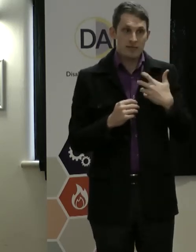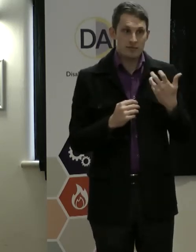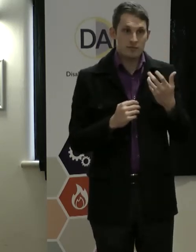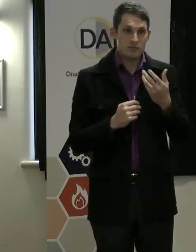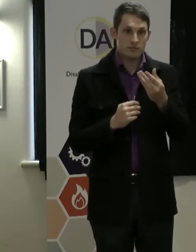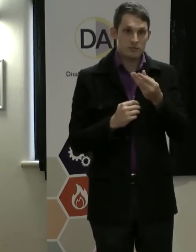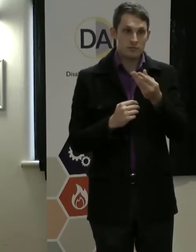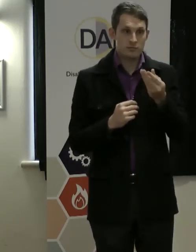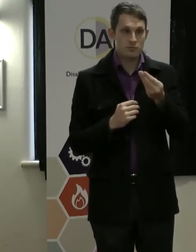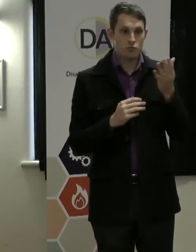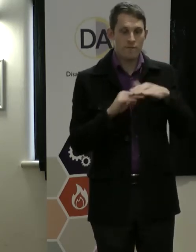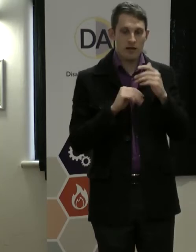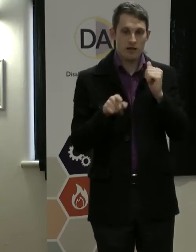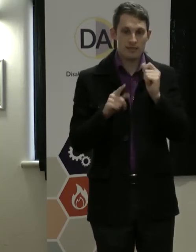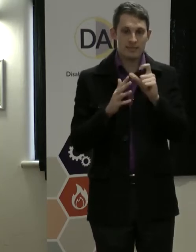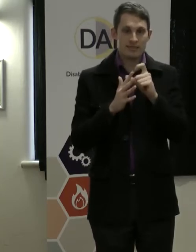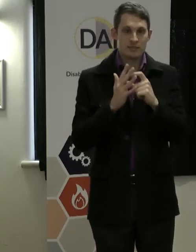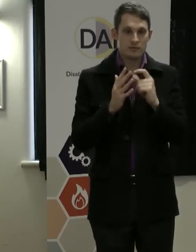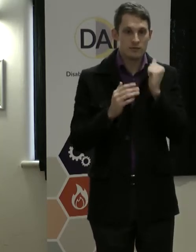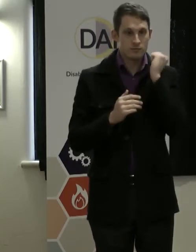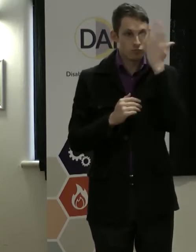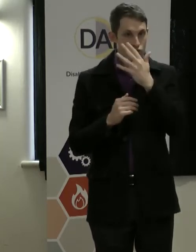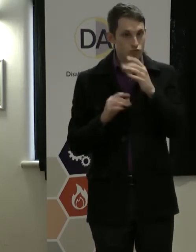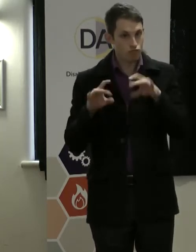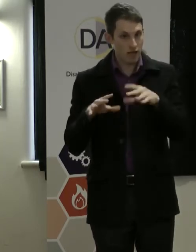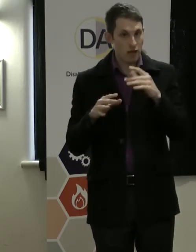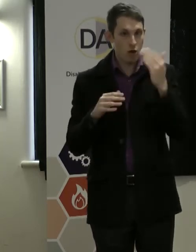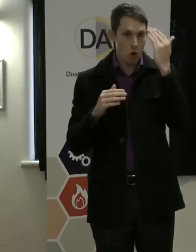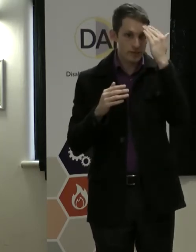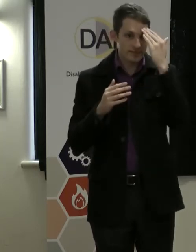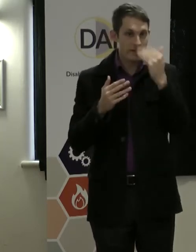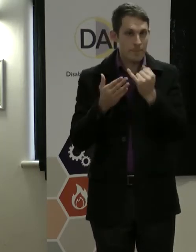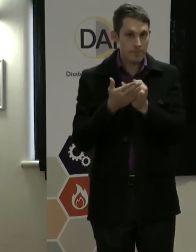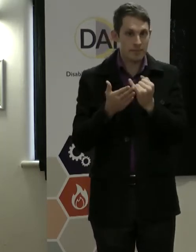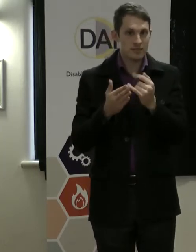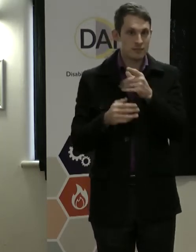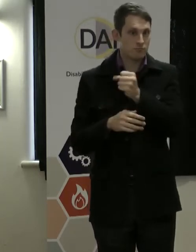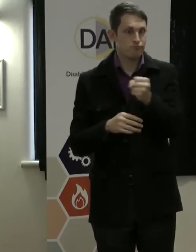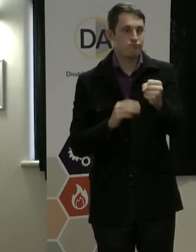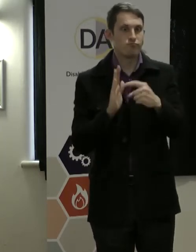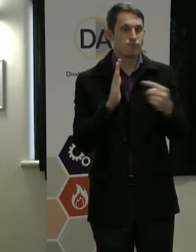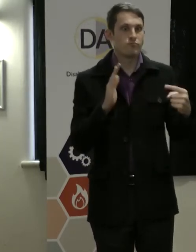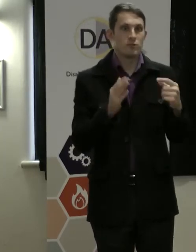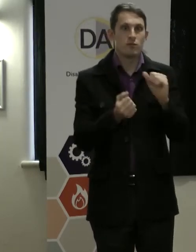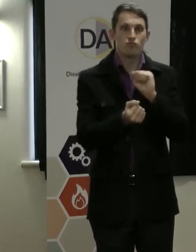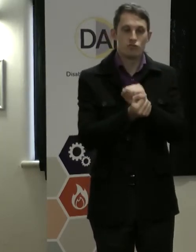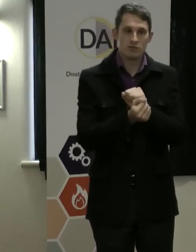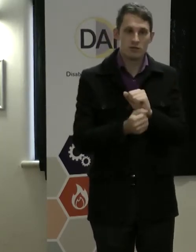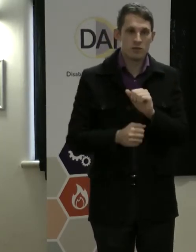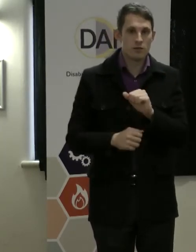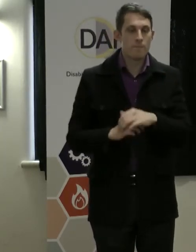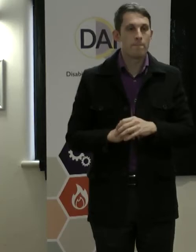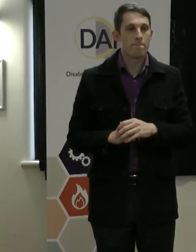Australians with cognitive impairments in the Northern Territory who are indefinitely detained, and the complaints